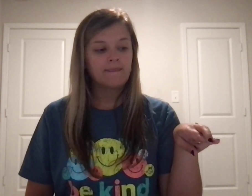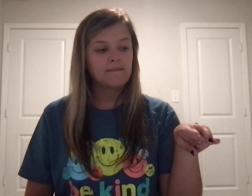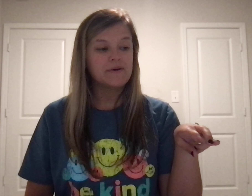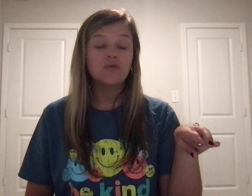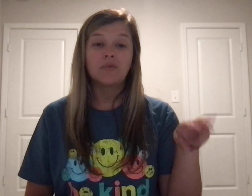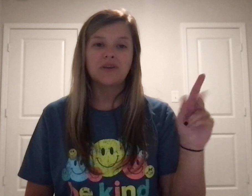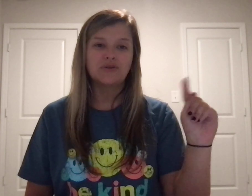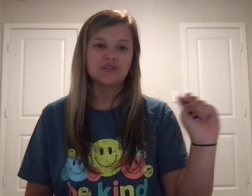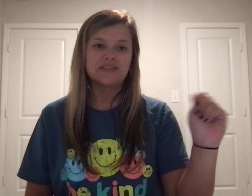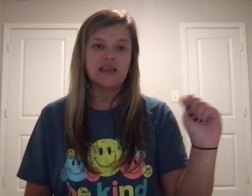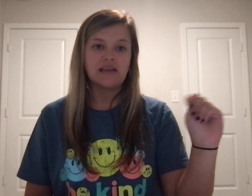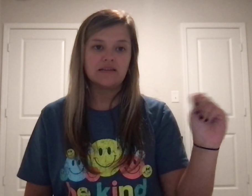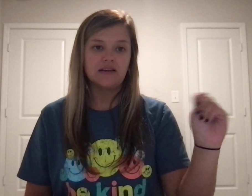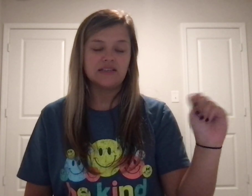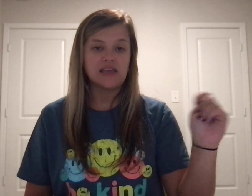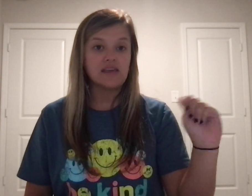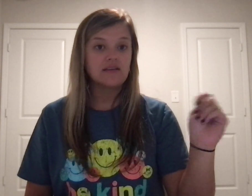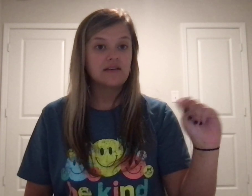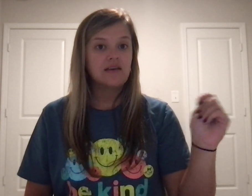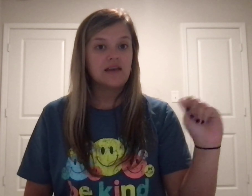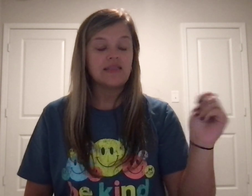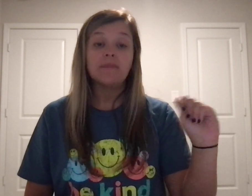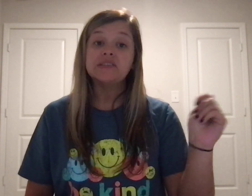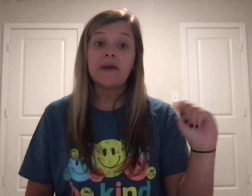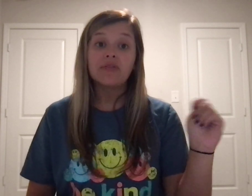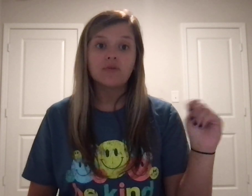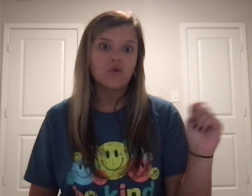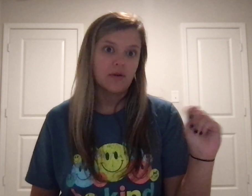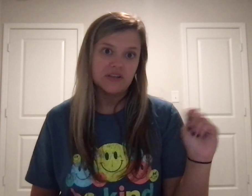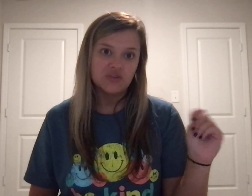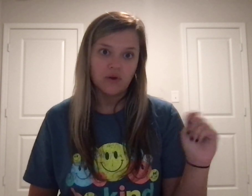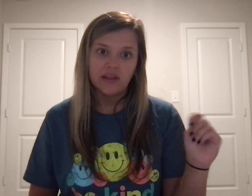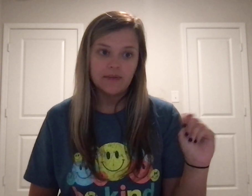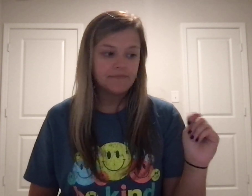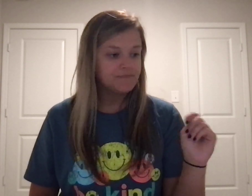but normally you'll just see a T, and that means bathroom or it means toilet.